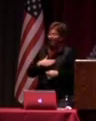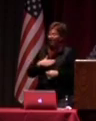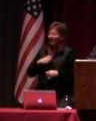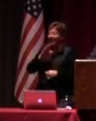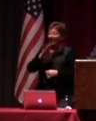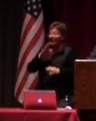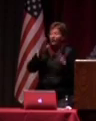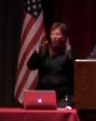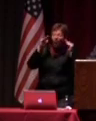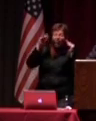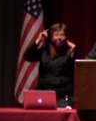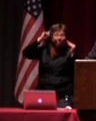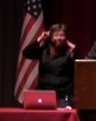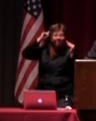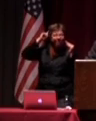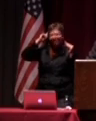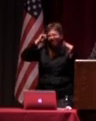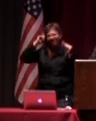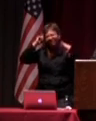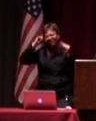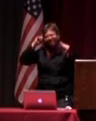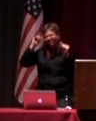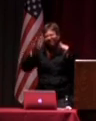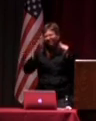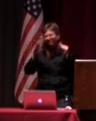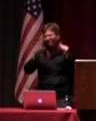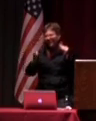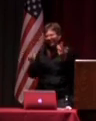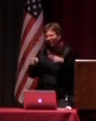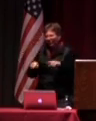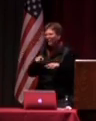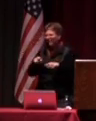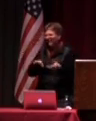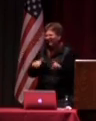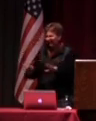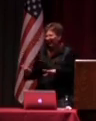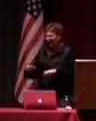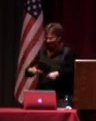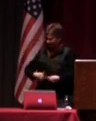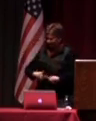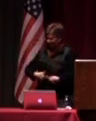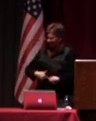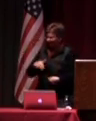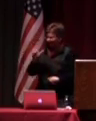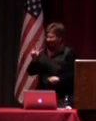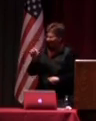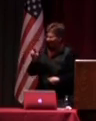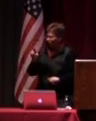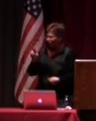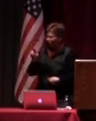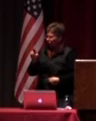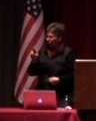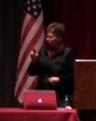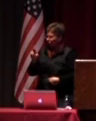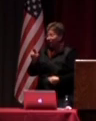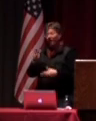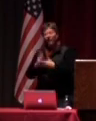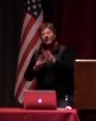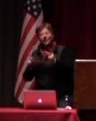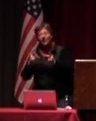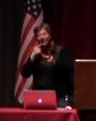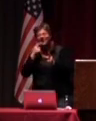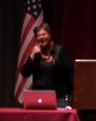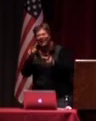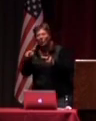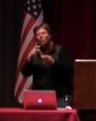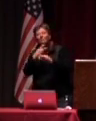never realized. He never left St. Helena. He died there of stomach cancer in 1821. Some say he was poisoned by arsenic. There's